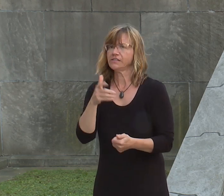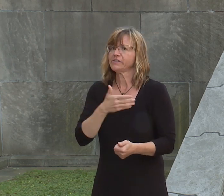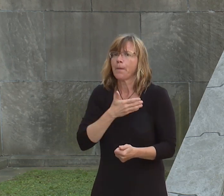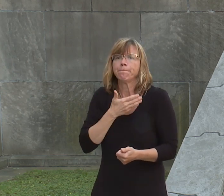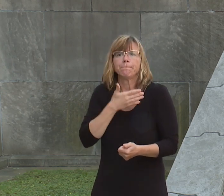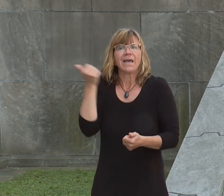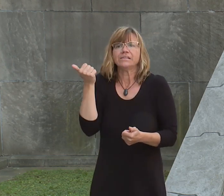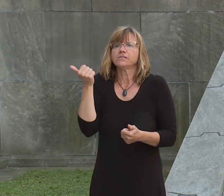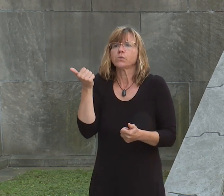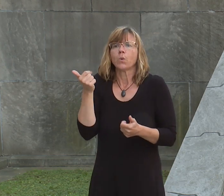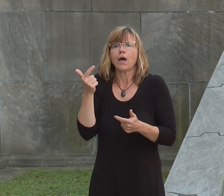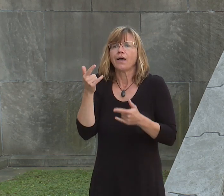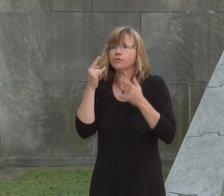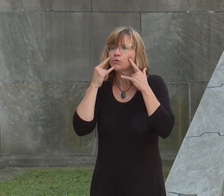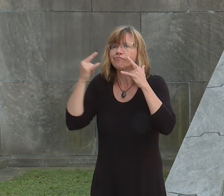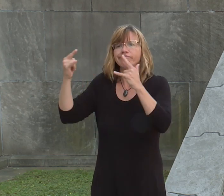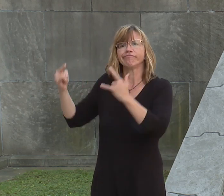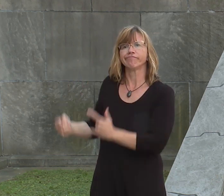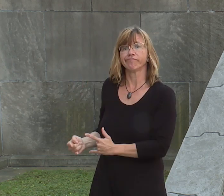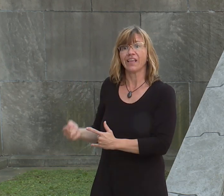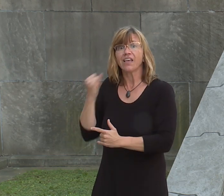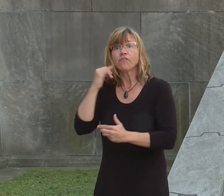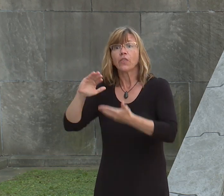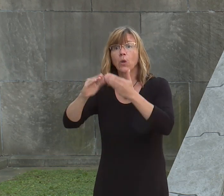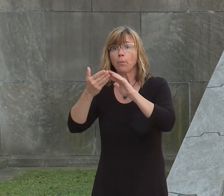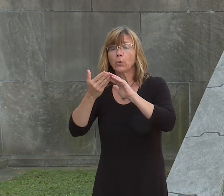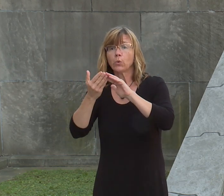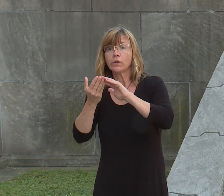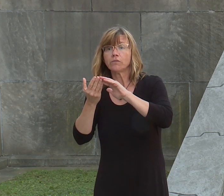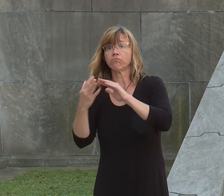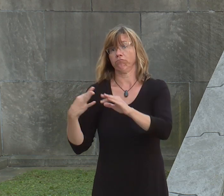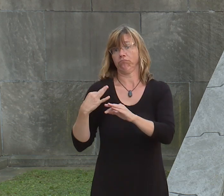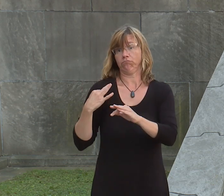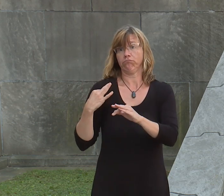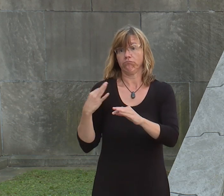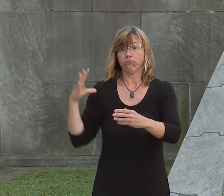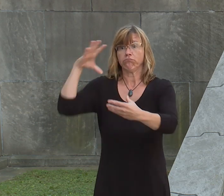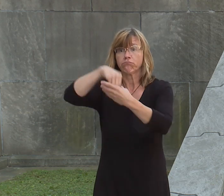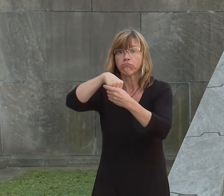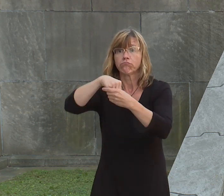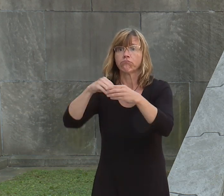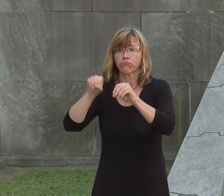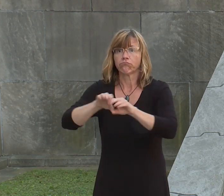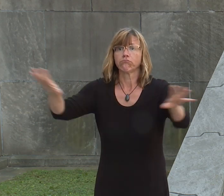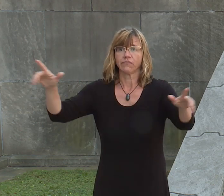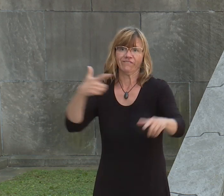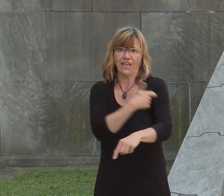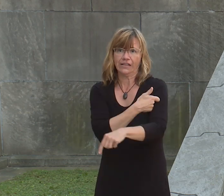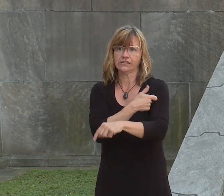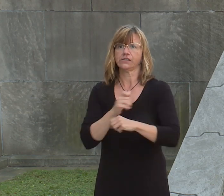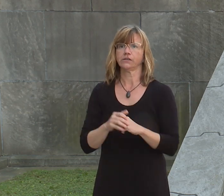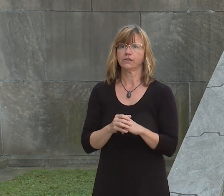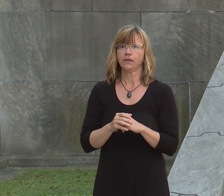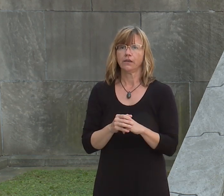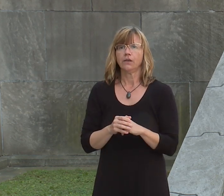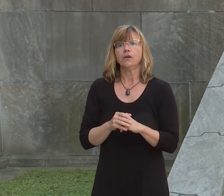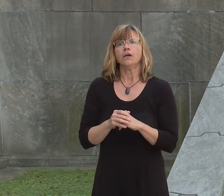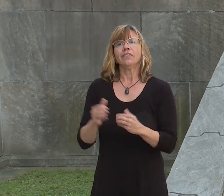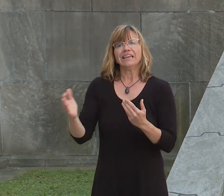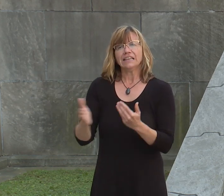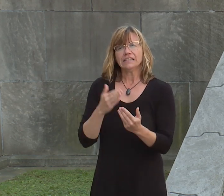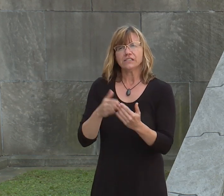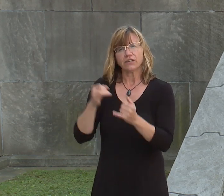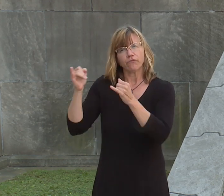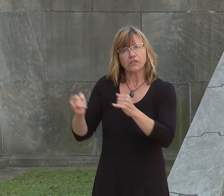indoor mask mandate and return to normal. To achieve these goals, we're making it even easier for individuals to know where to